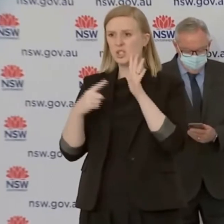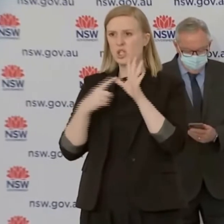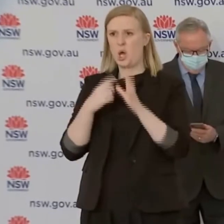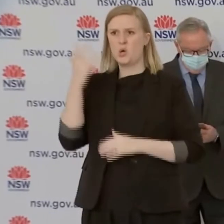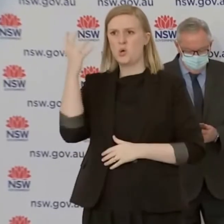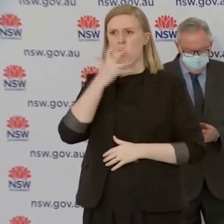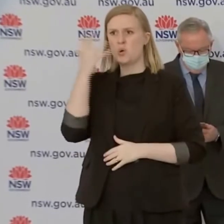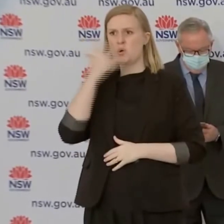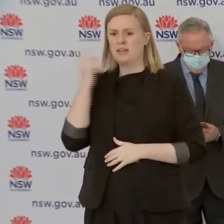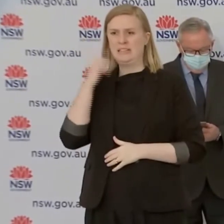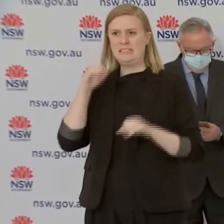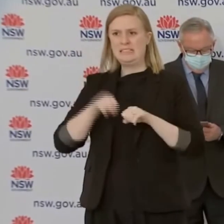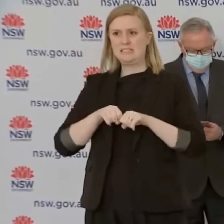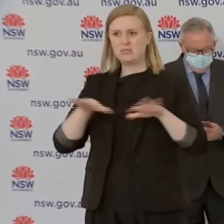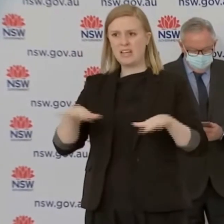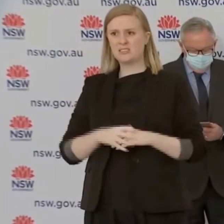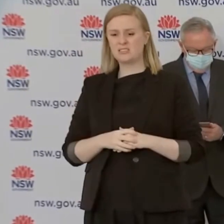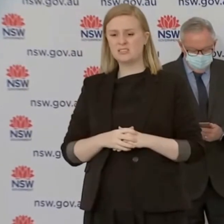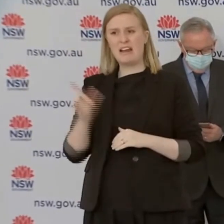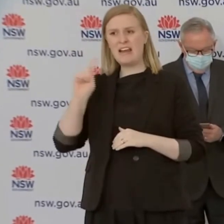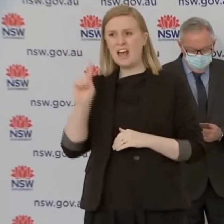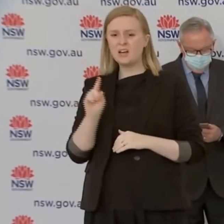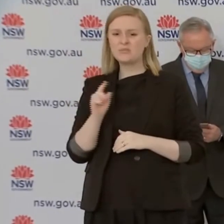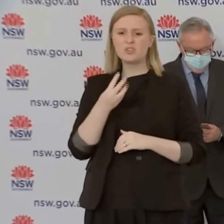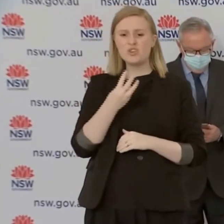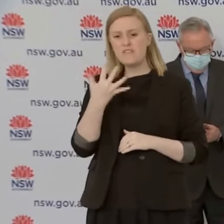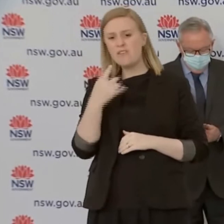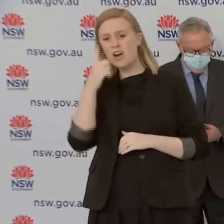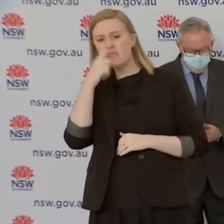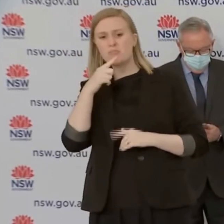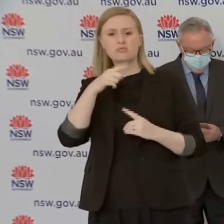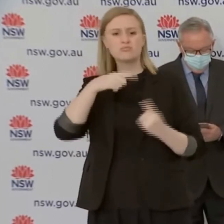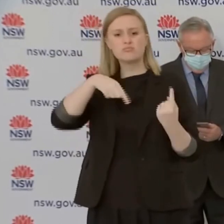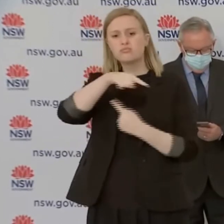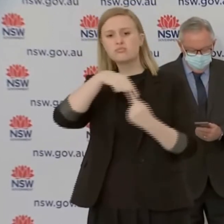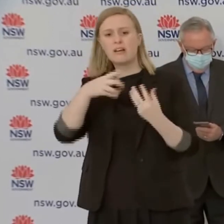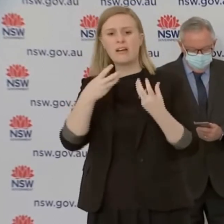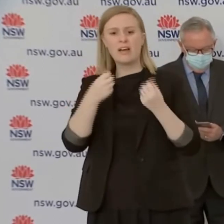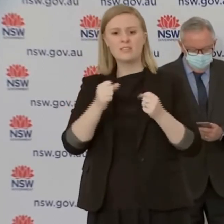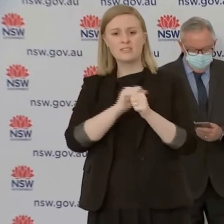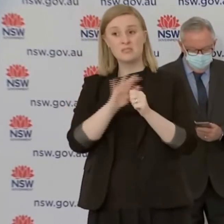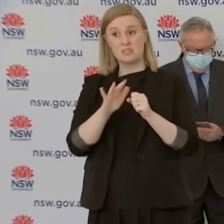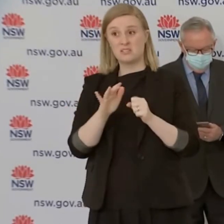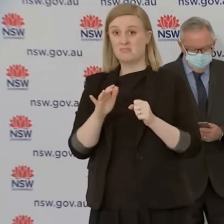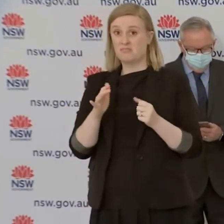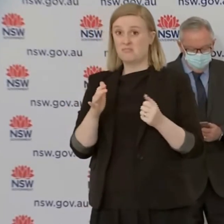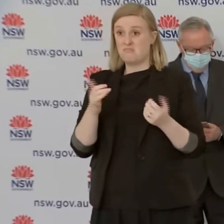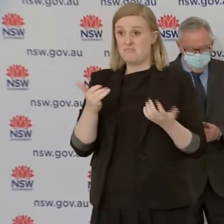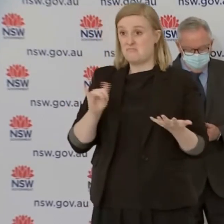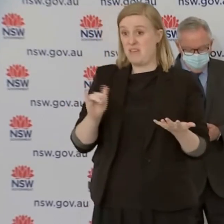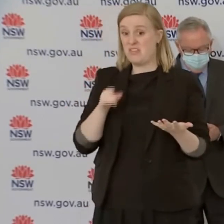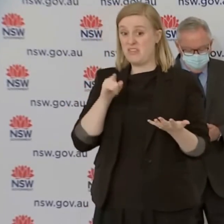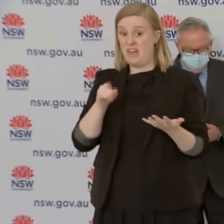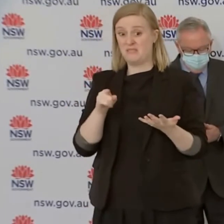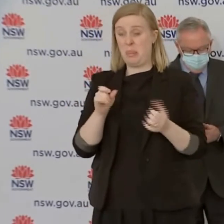35, 40 cases in the community, is that as close to zero as we're ever going to get? I think it's too soon to talk about living with COVID.